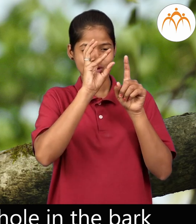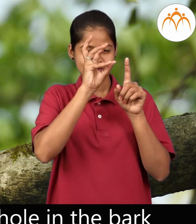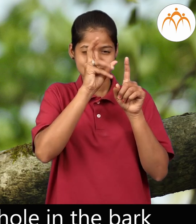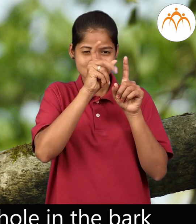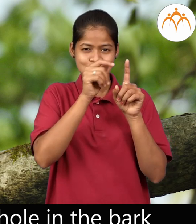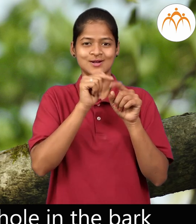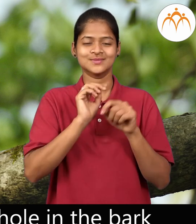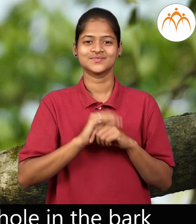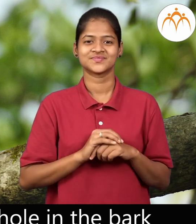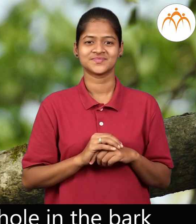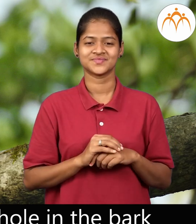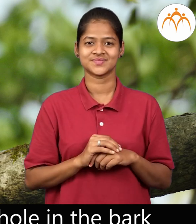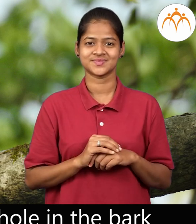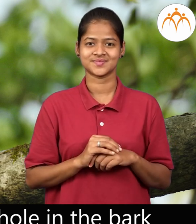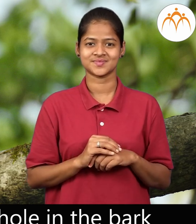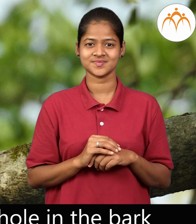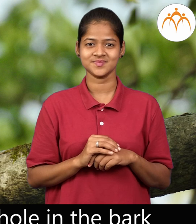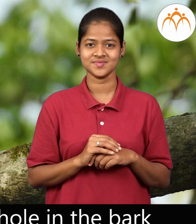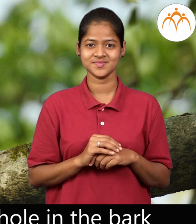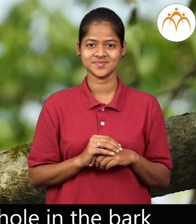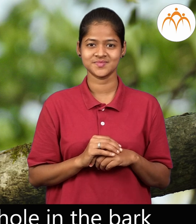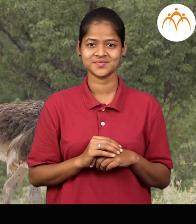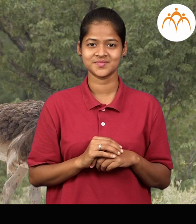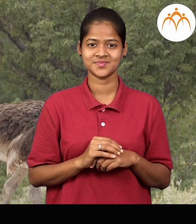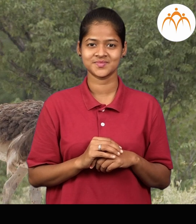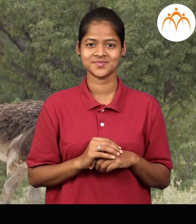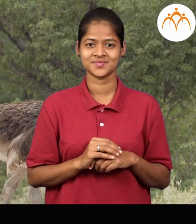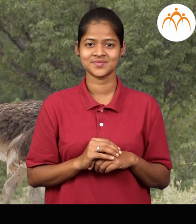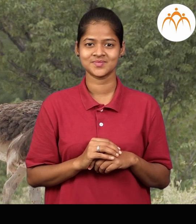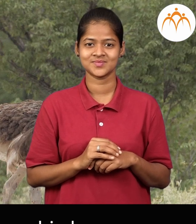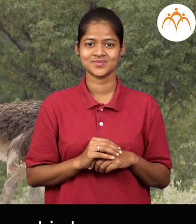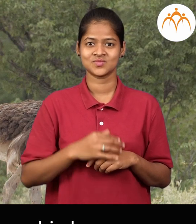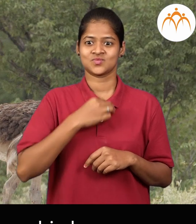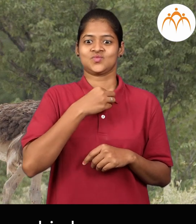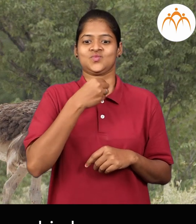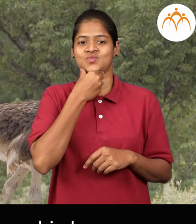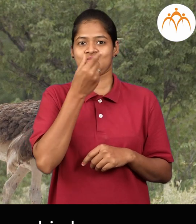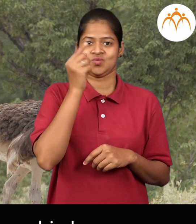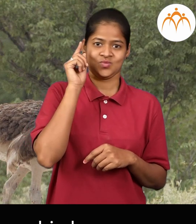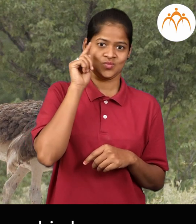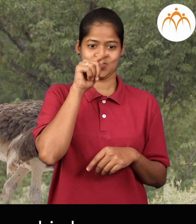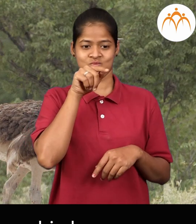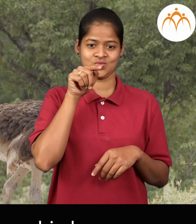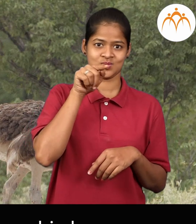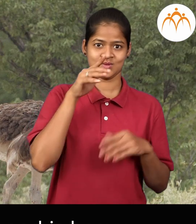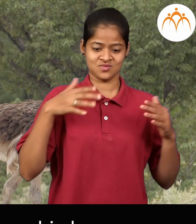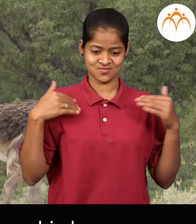with its beak. Ostrich. Ostrich is big in size